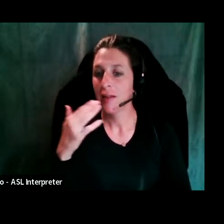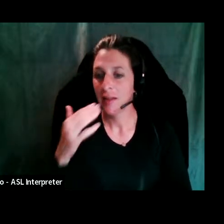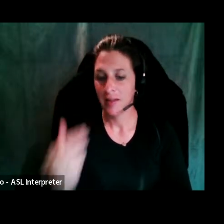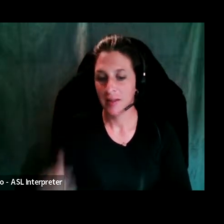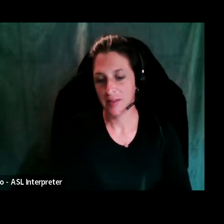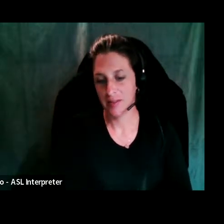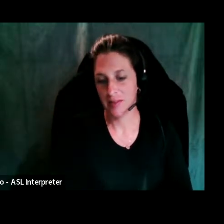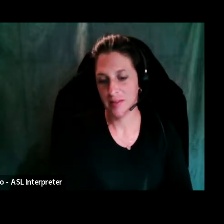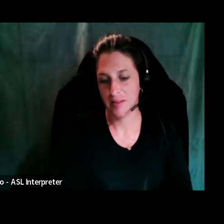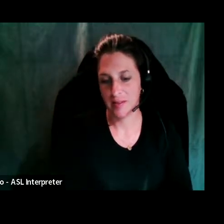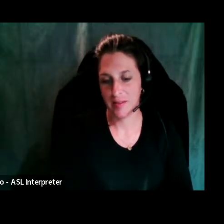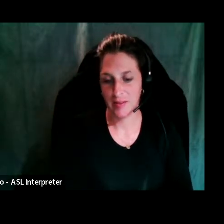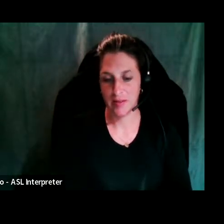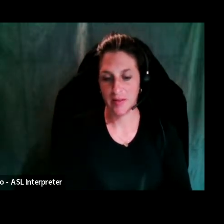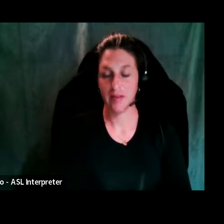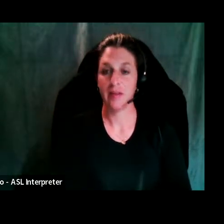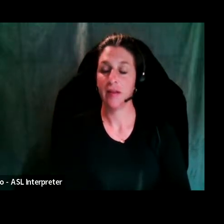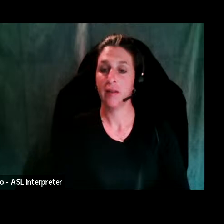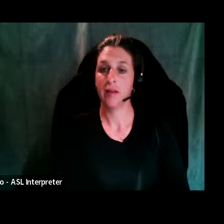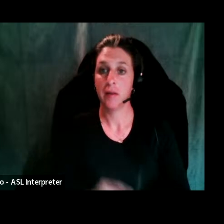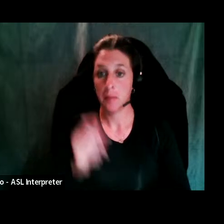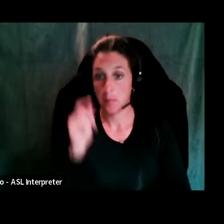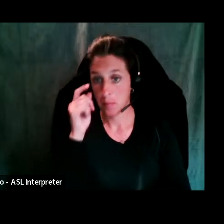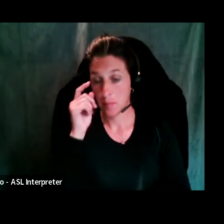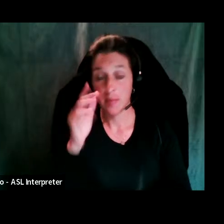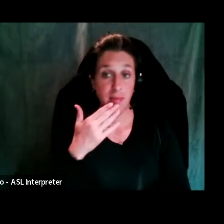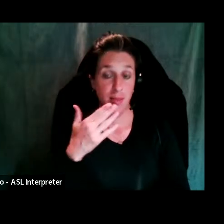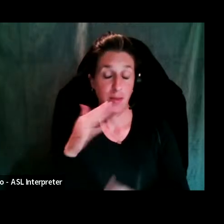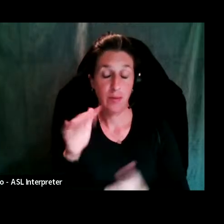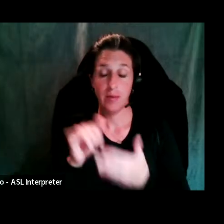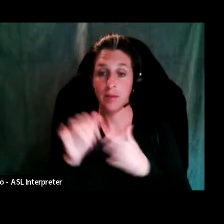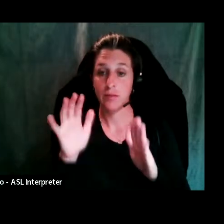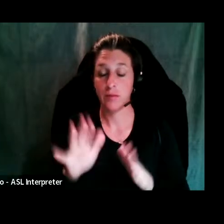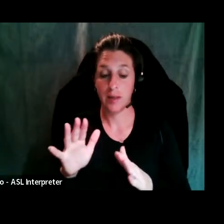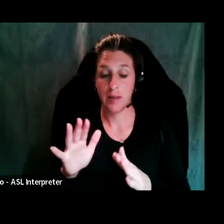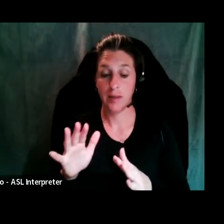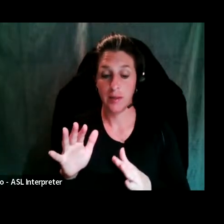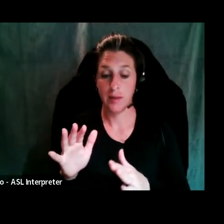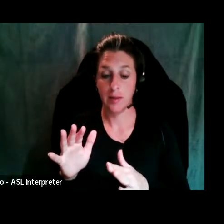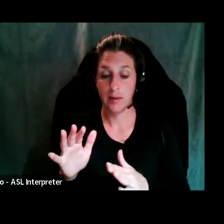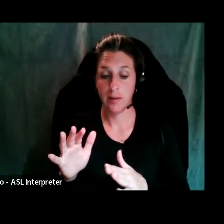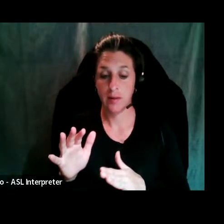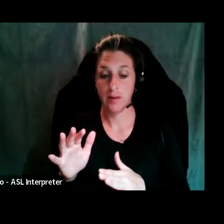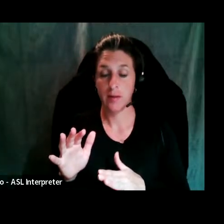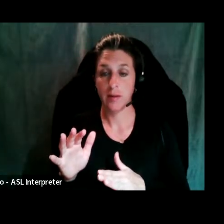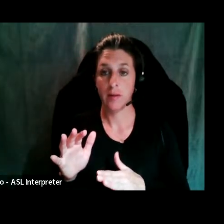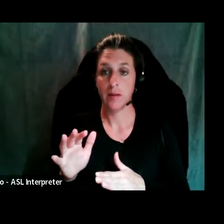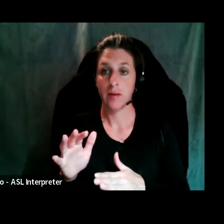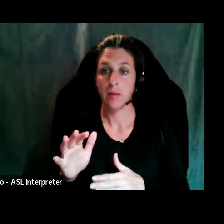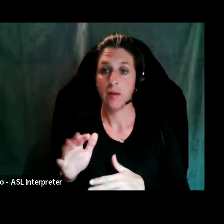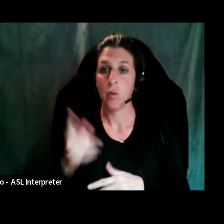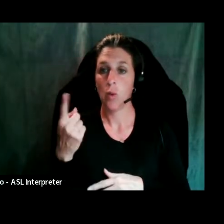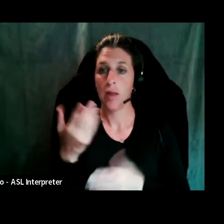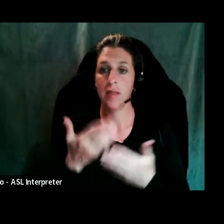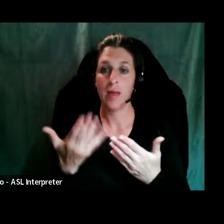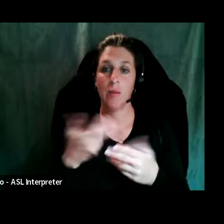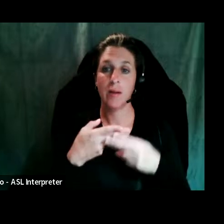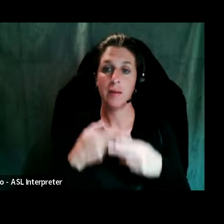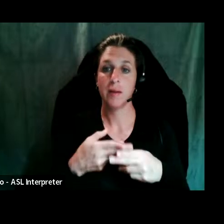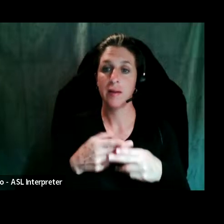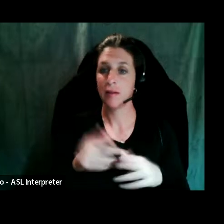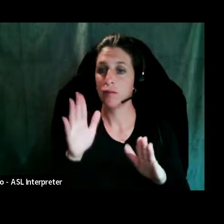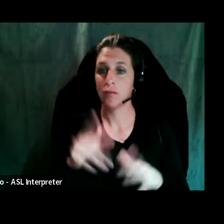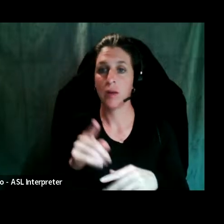here. Thank you for that. That's great. So I wanted to mention a few things. One thing I wanted to mention was that's great that you